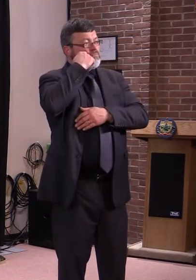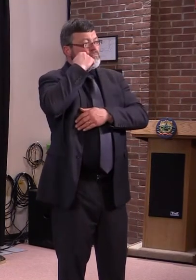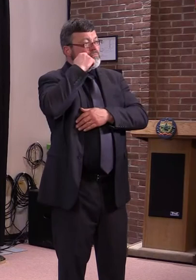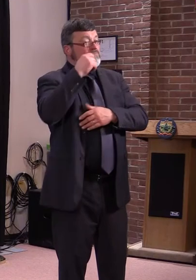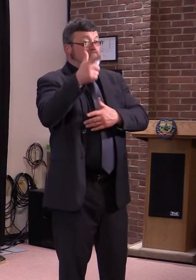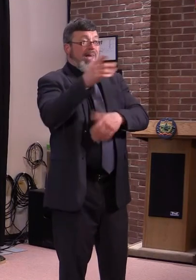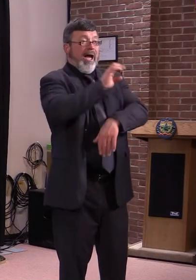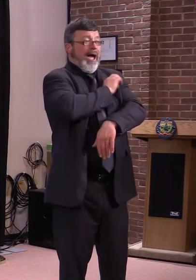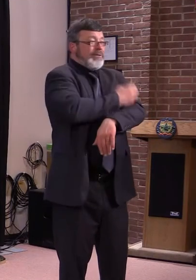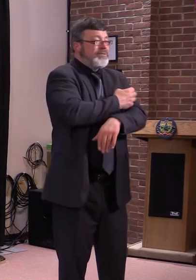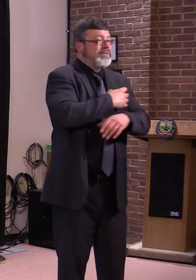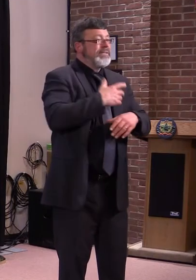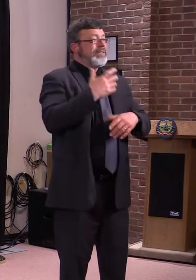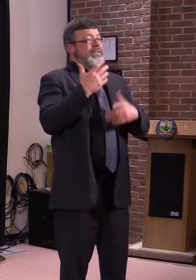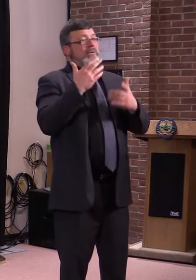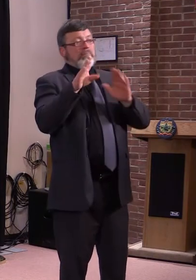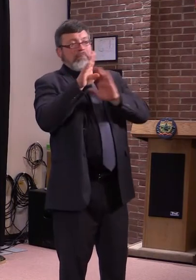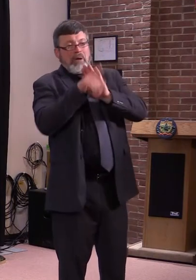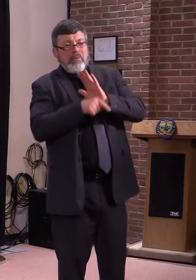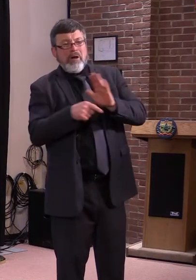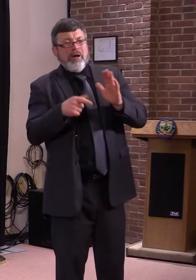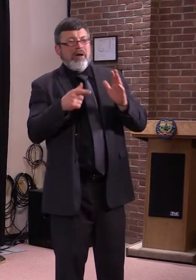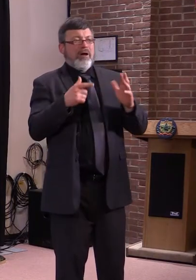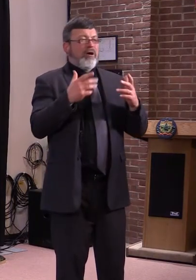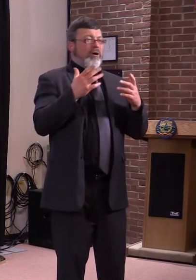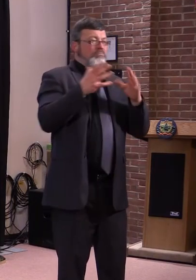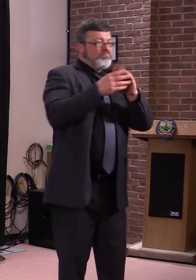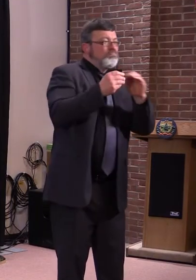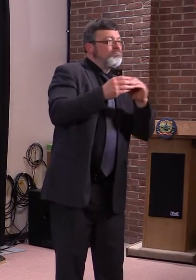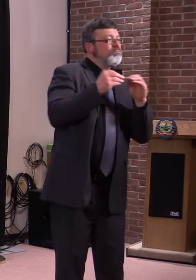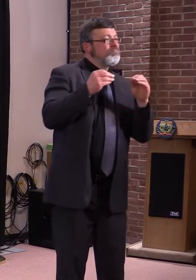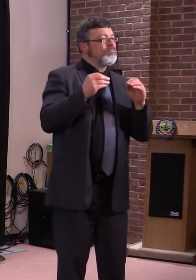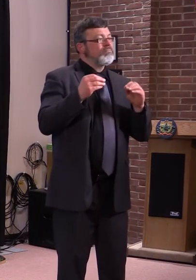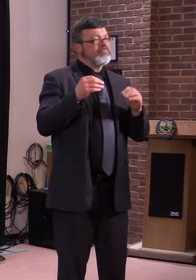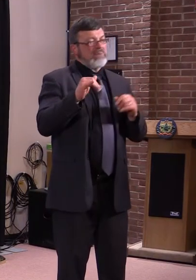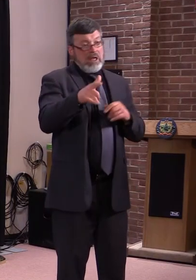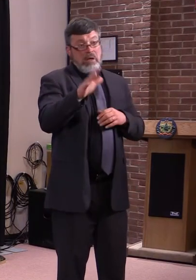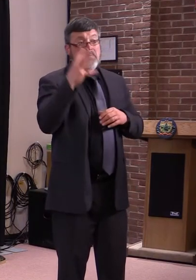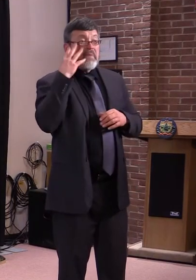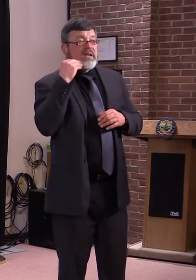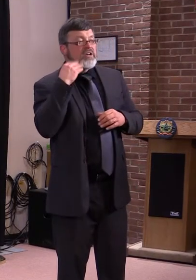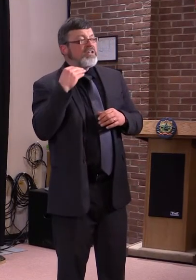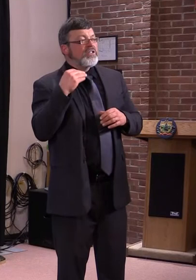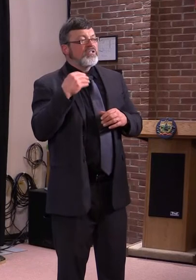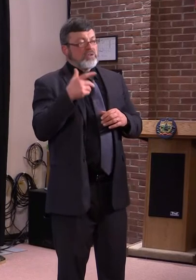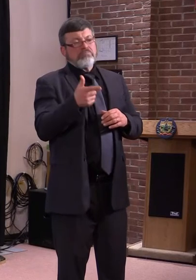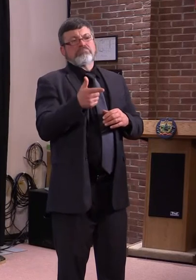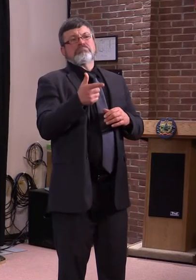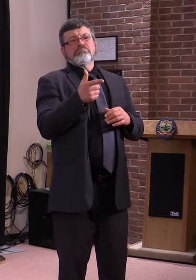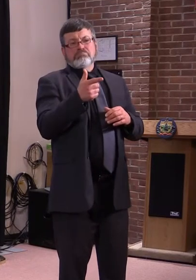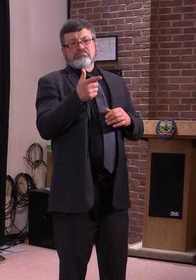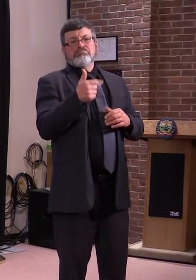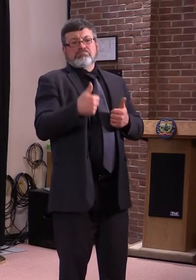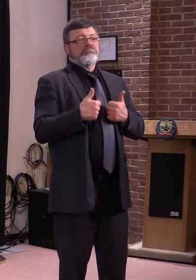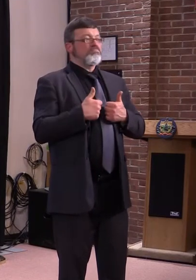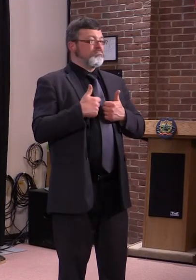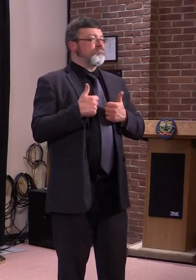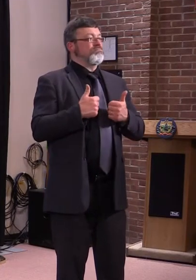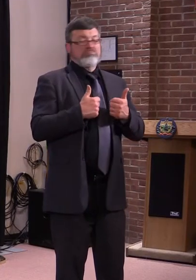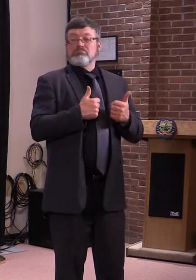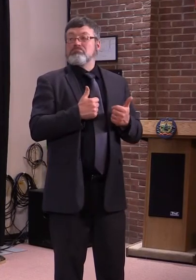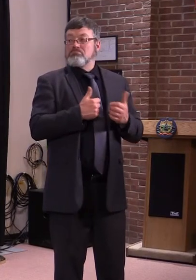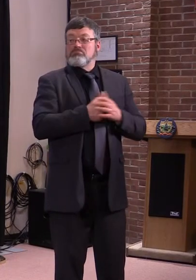great background and well versed in a number of subjects. So, I'm encouraged to